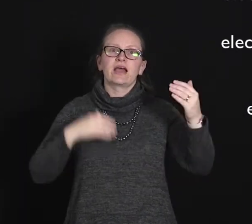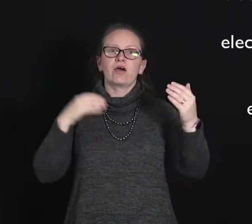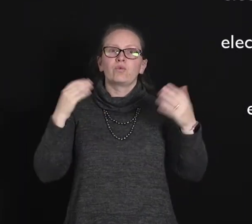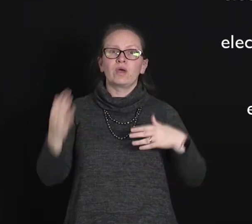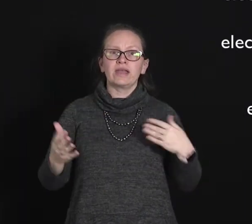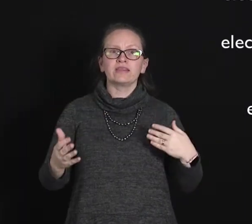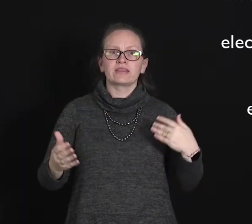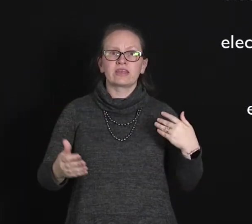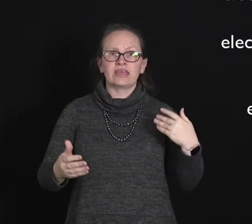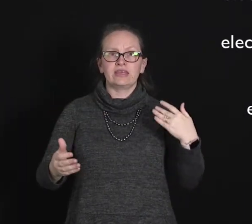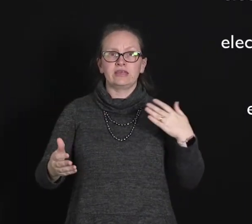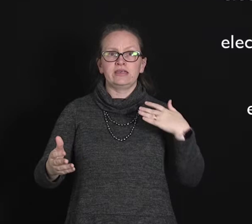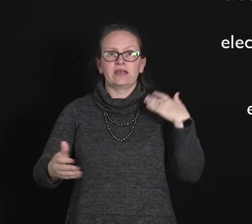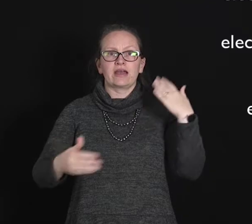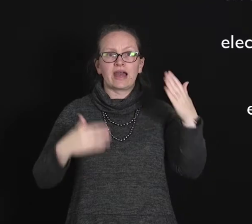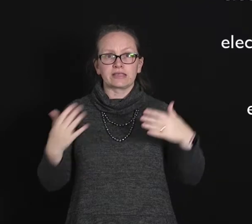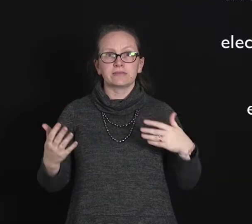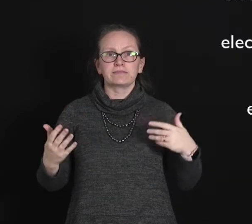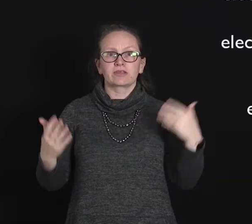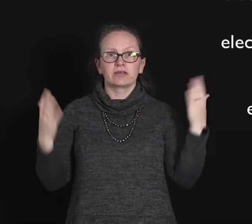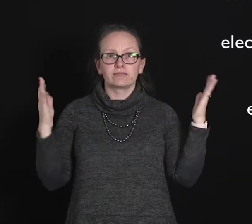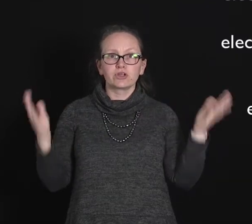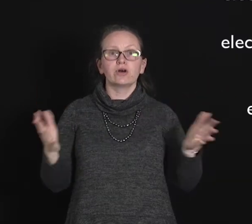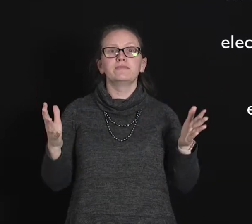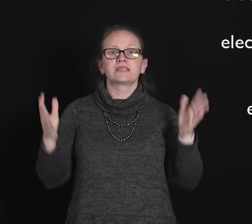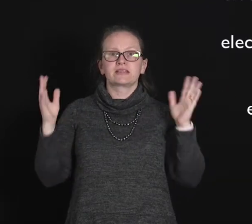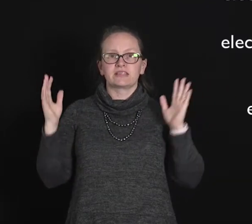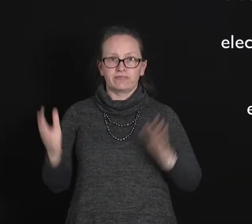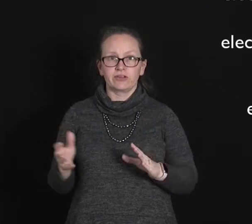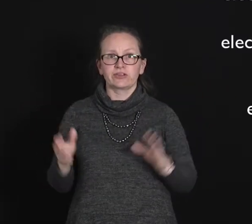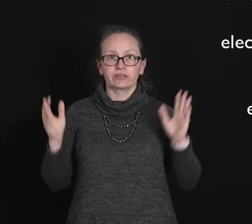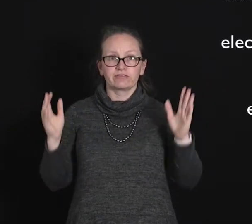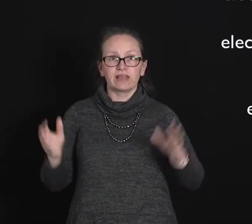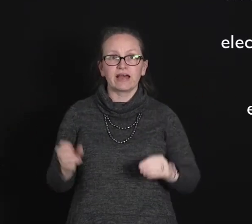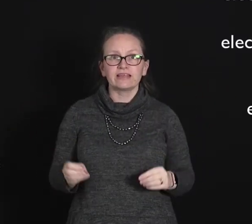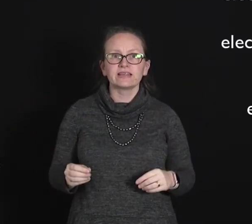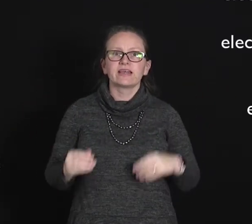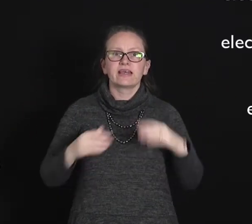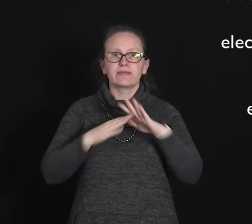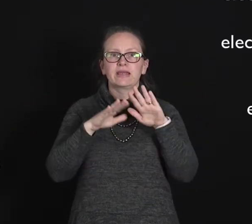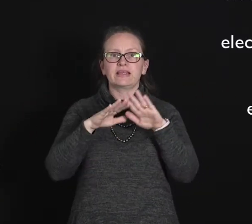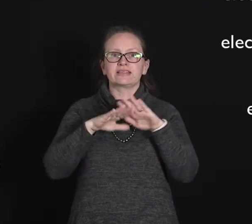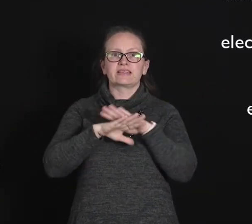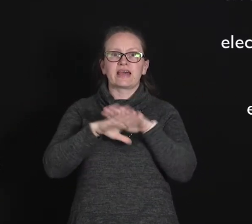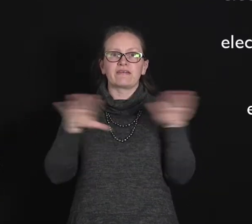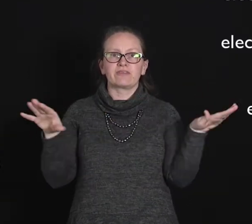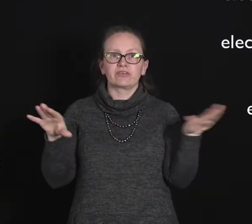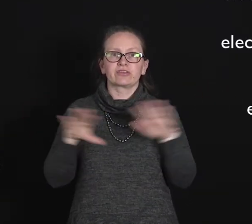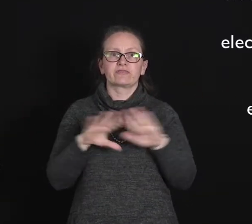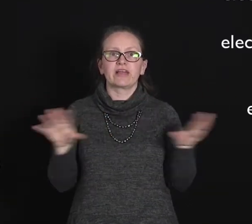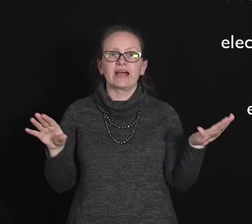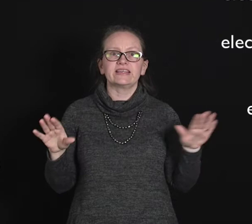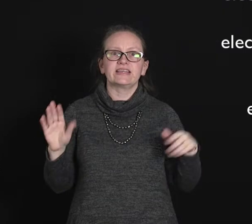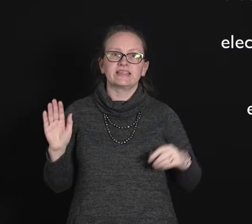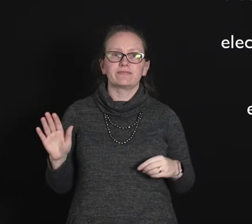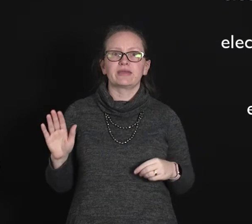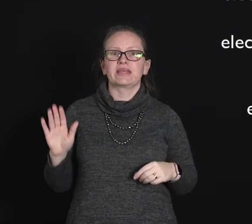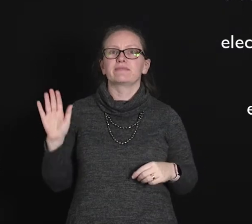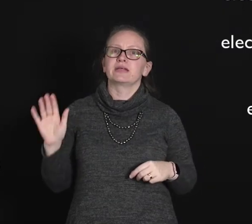Now, when the atom absorbs this photon of light, it means that that photon of light isn't being emitted